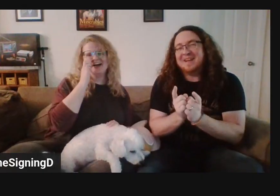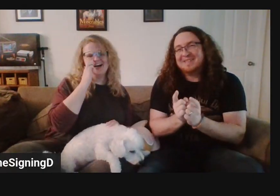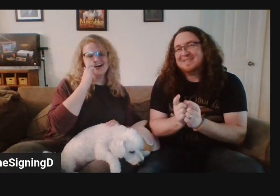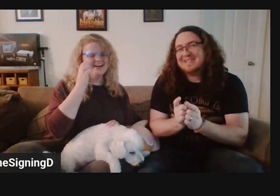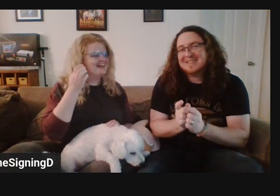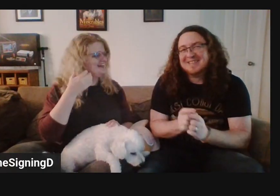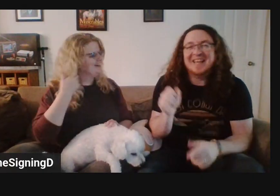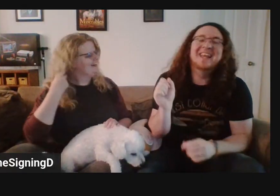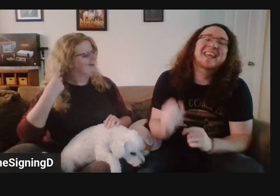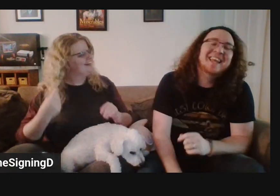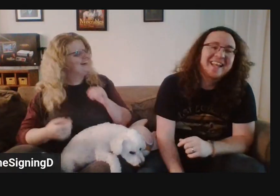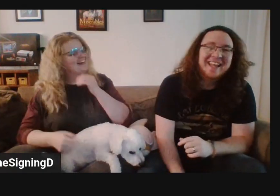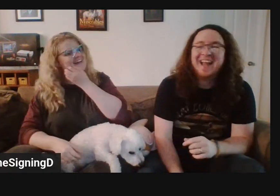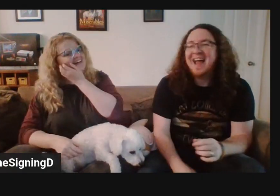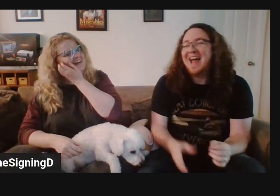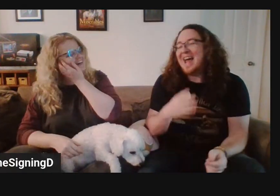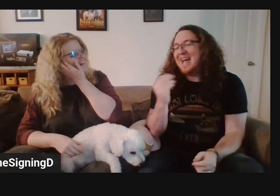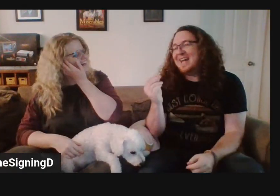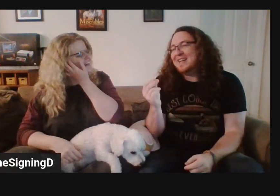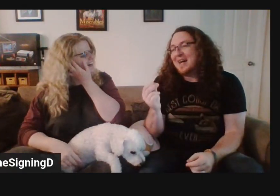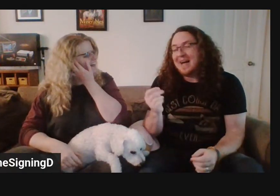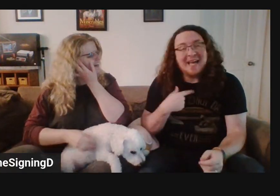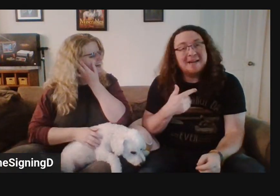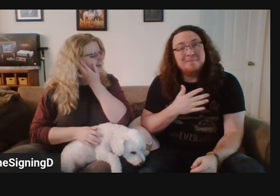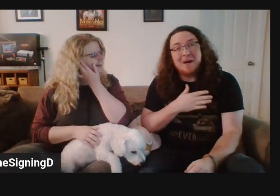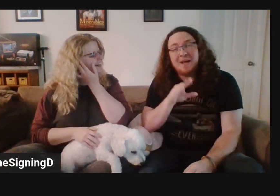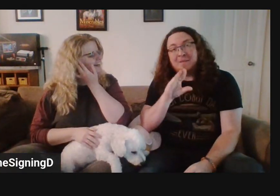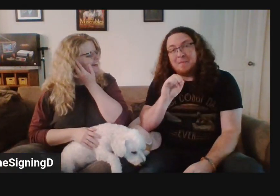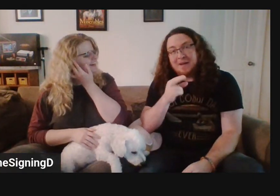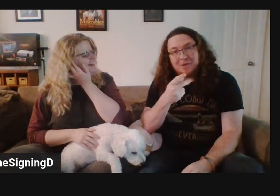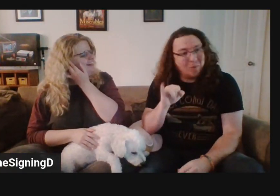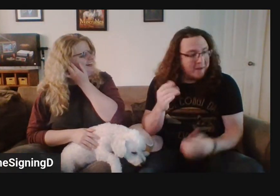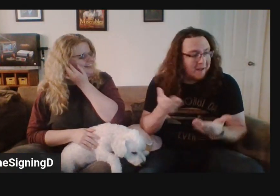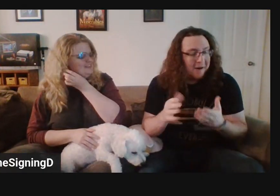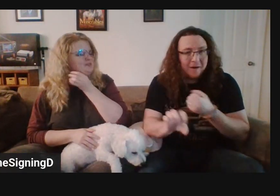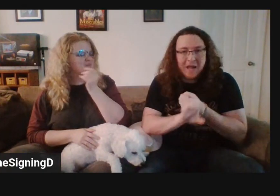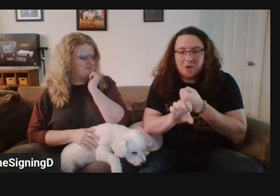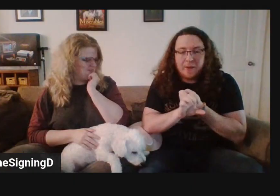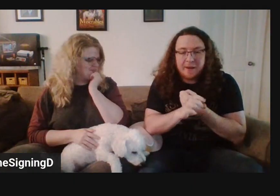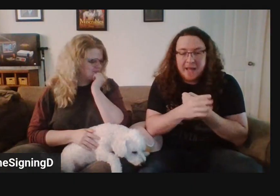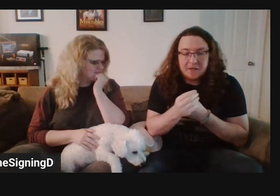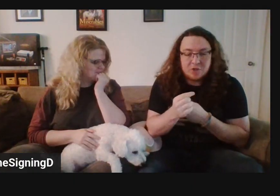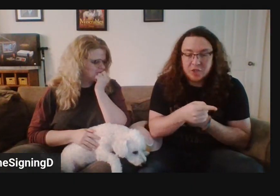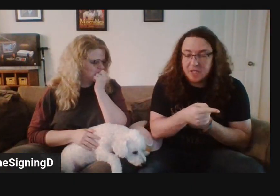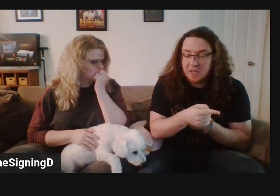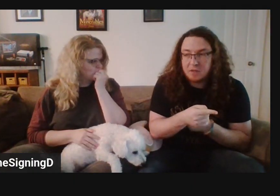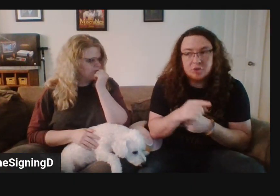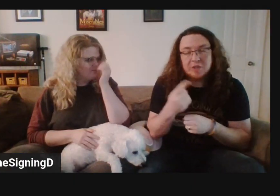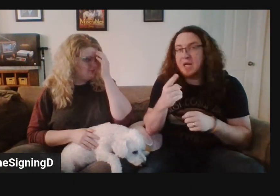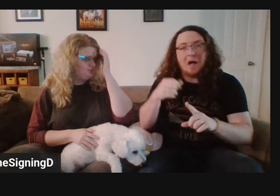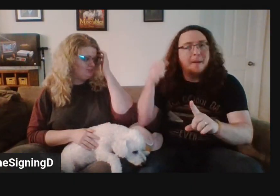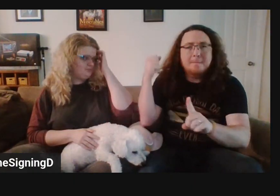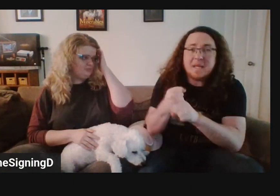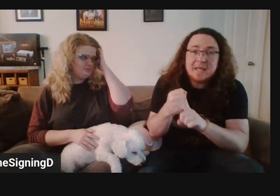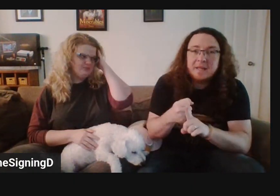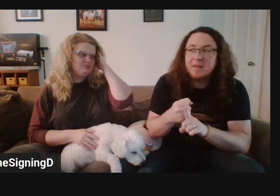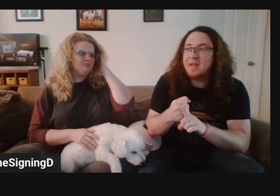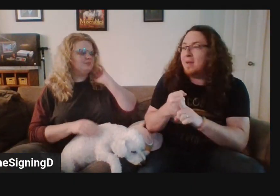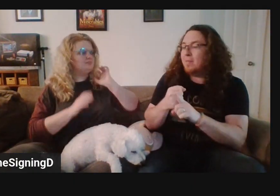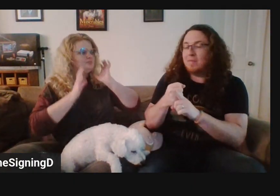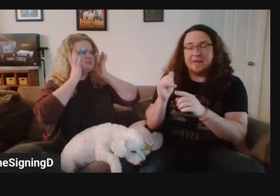Speak for yourself. And I had my corgi here, Eowyn, and she just